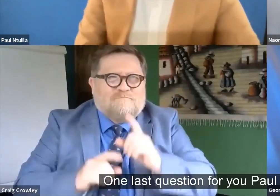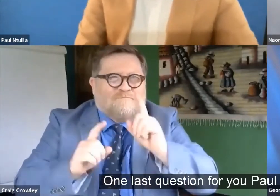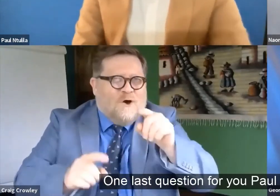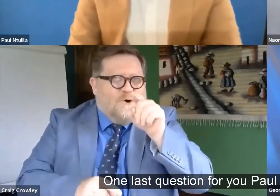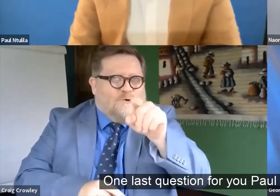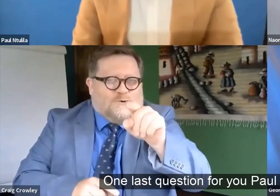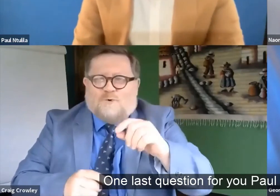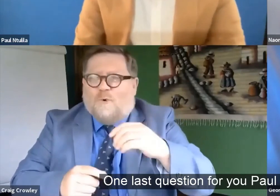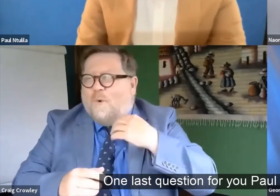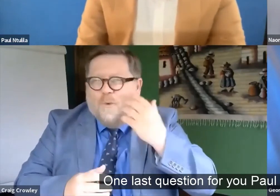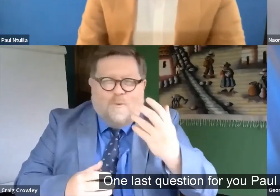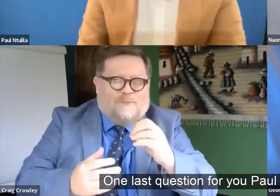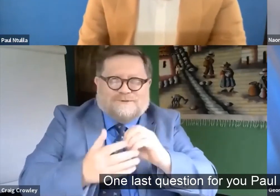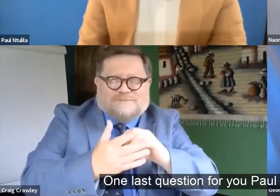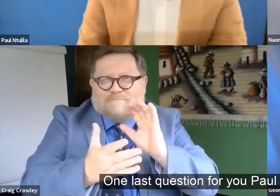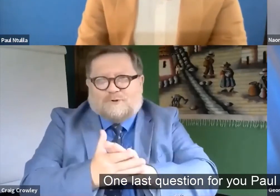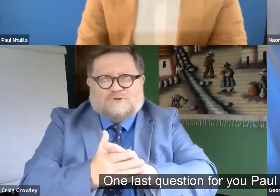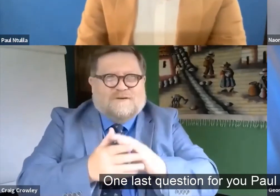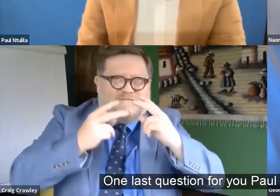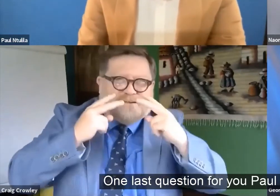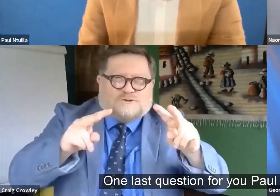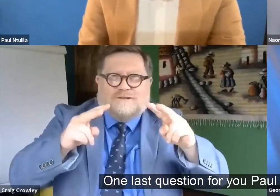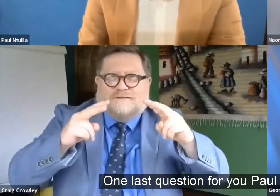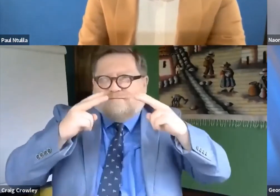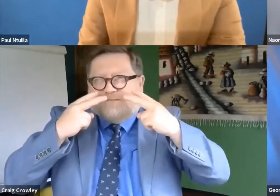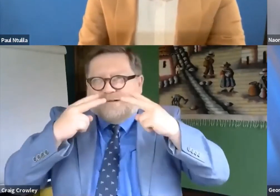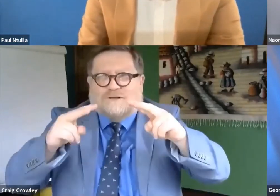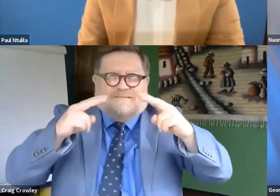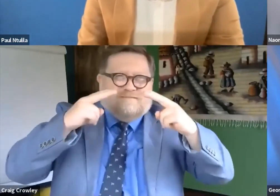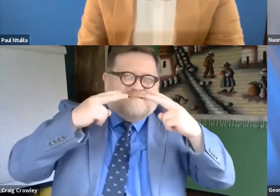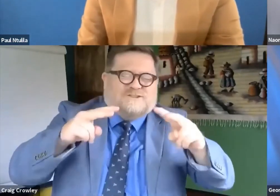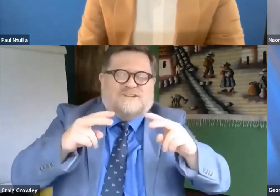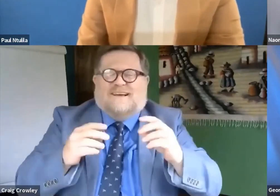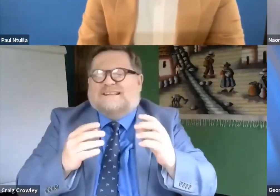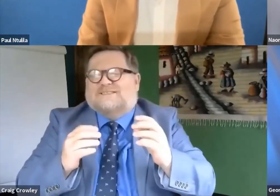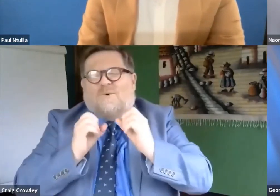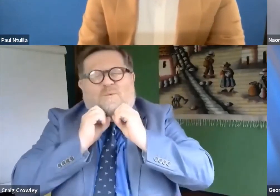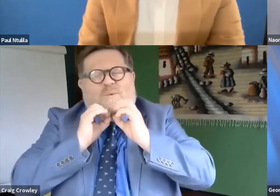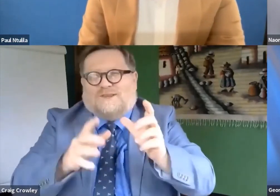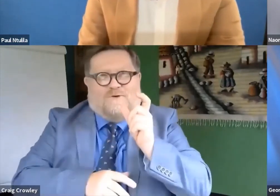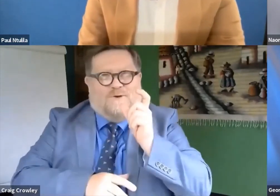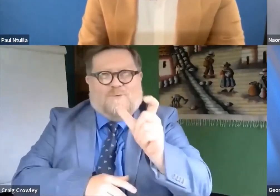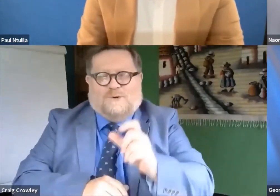One last question for you, Paul, before you leave us today.